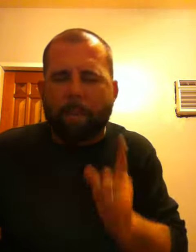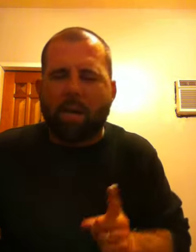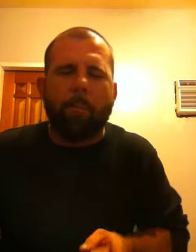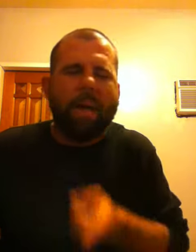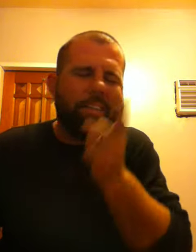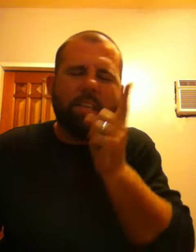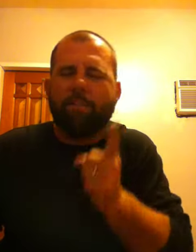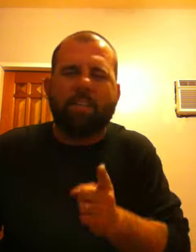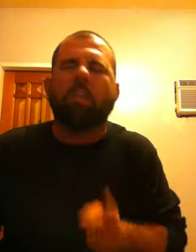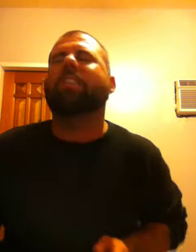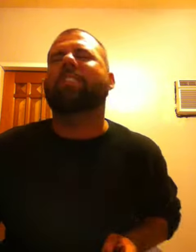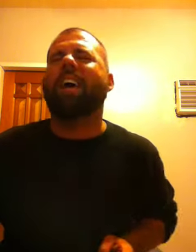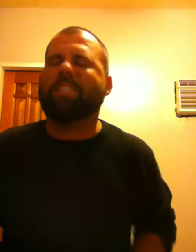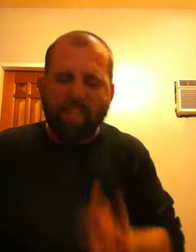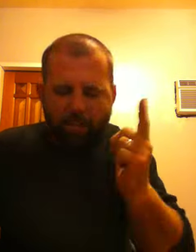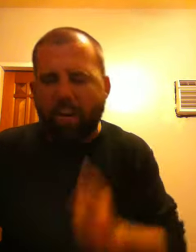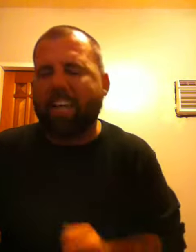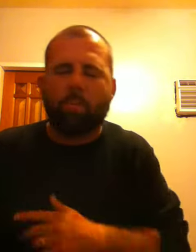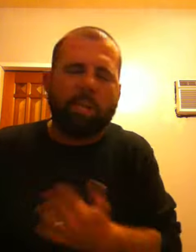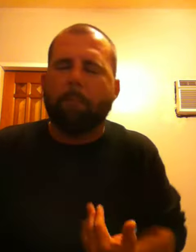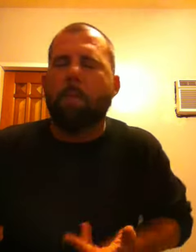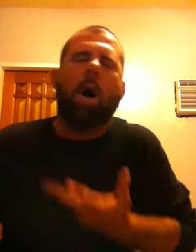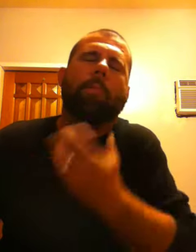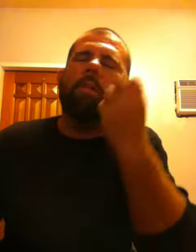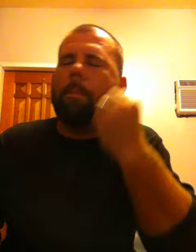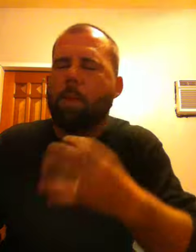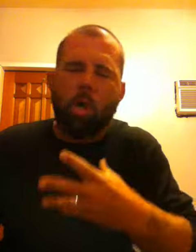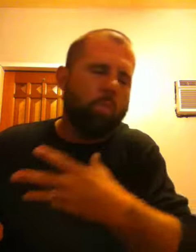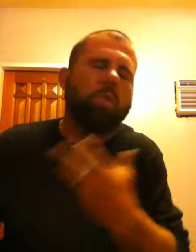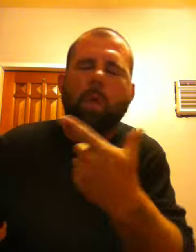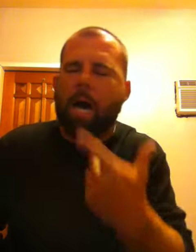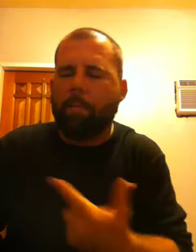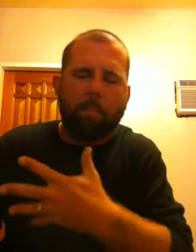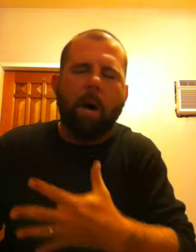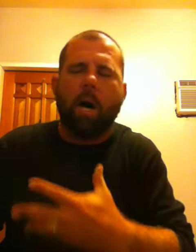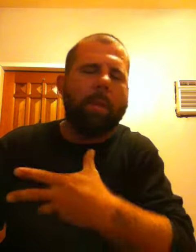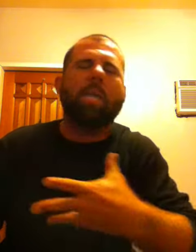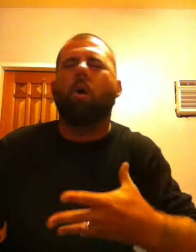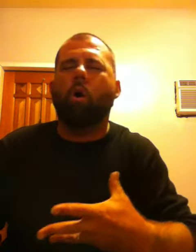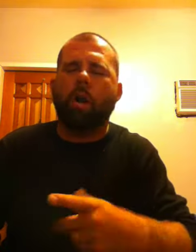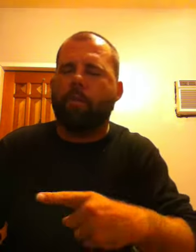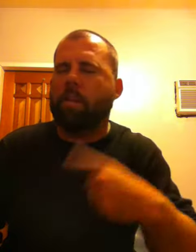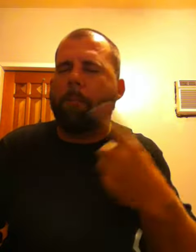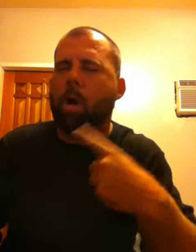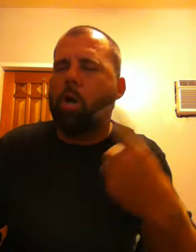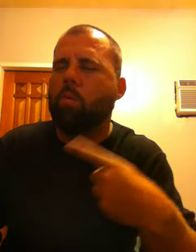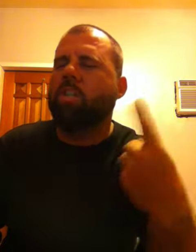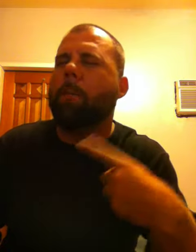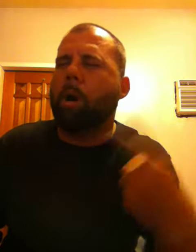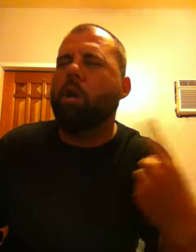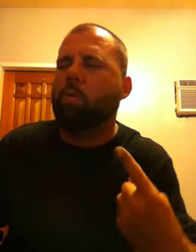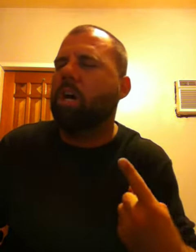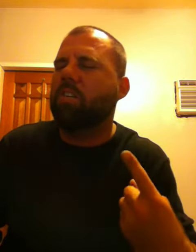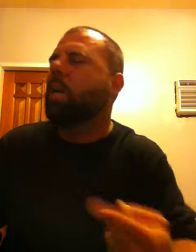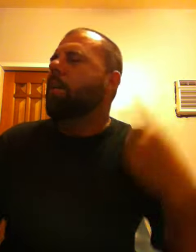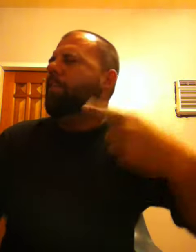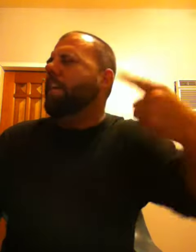Michael Max Never talkin' sex Blacks with the form Of the murderers While I was a bum Now you heard of But the murderers The murderers Feeling